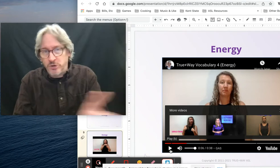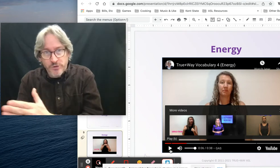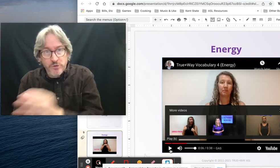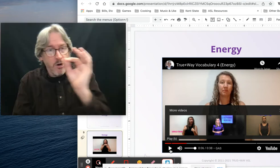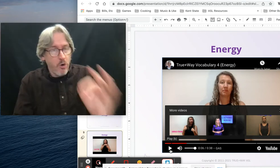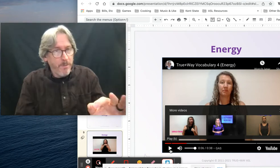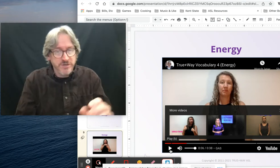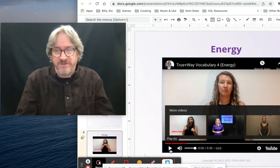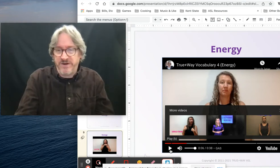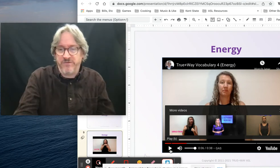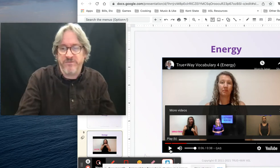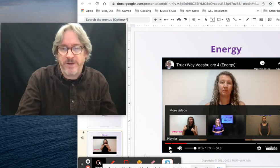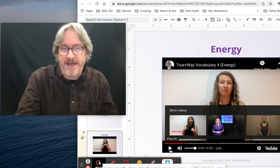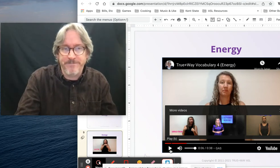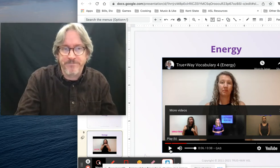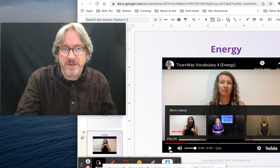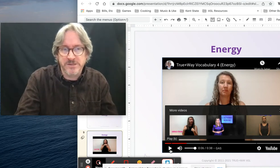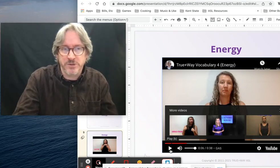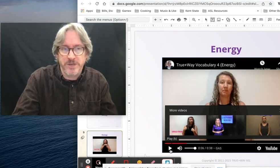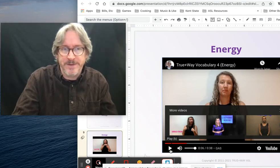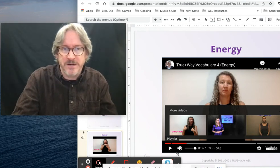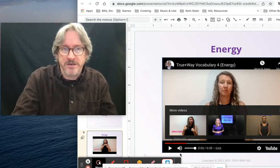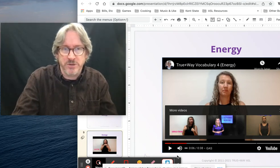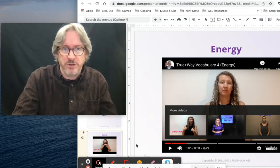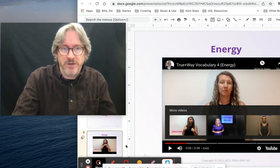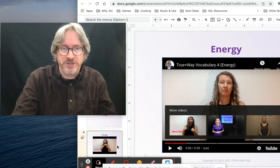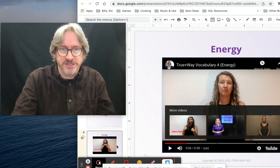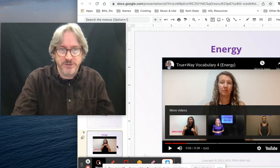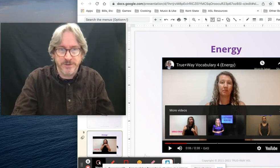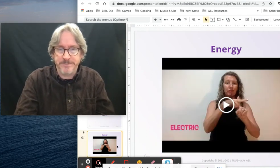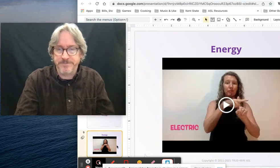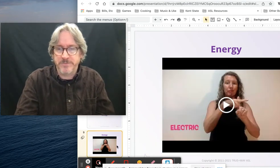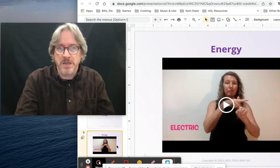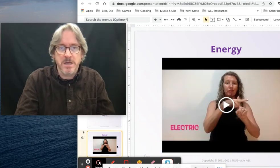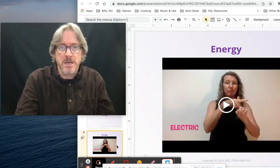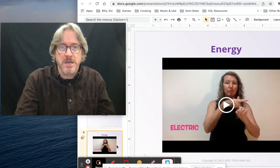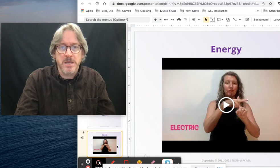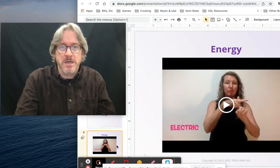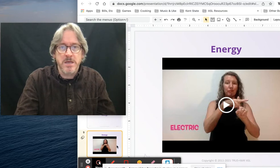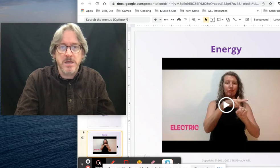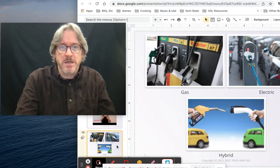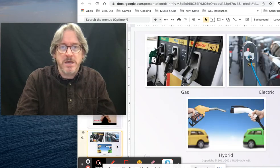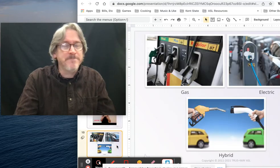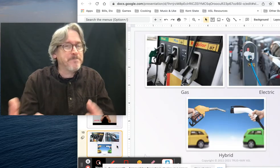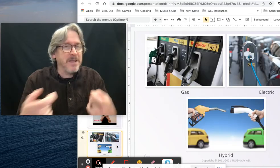So she'll go through a whole bunch of the different vocab. So keep it. So look at what she's doing.